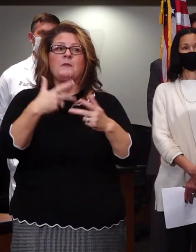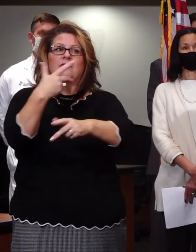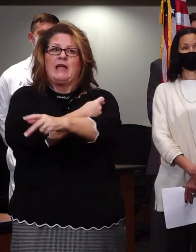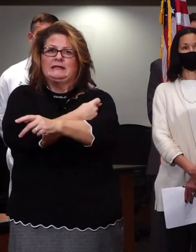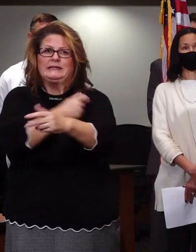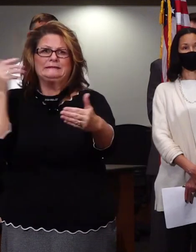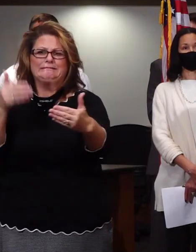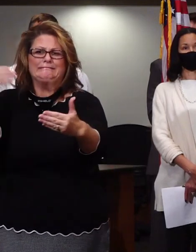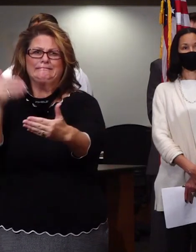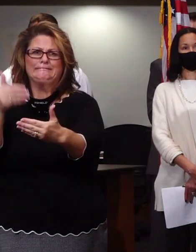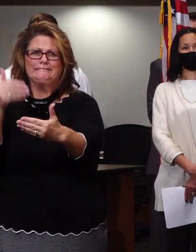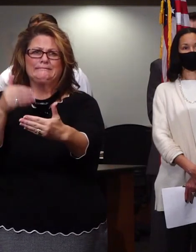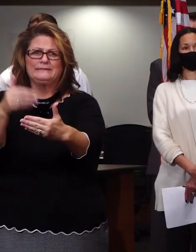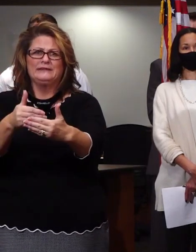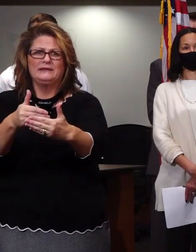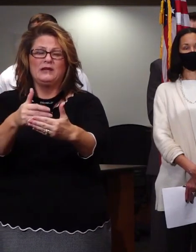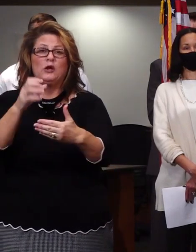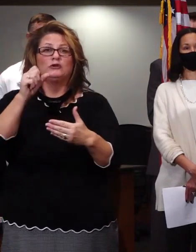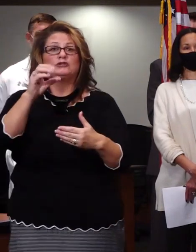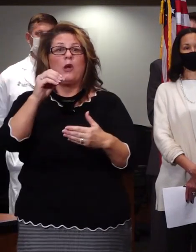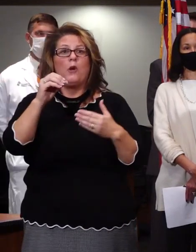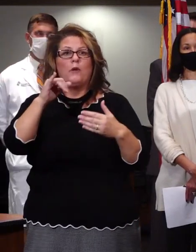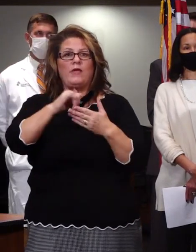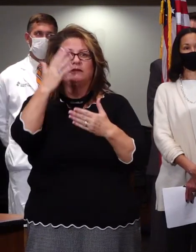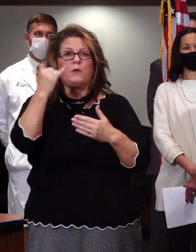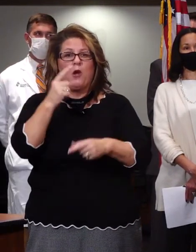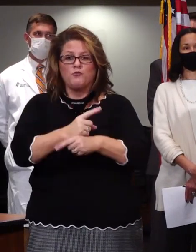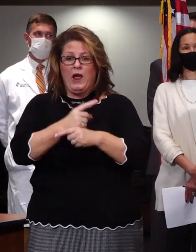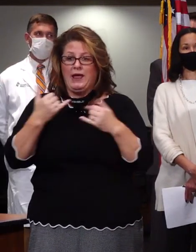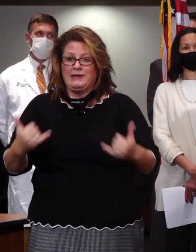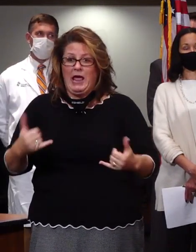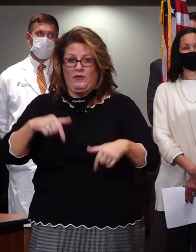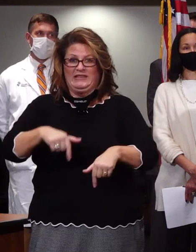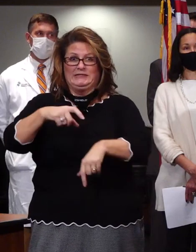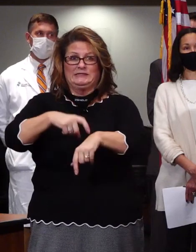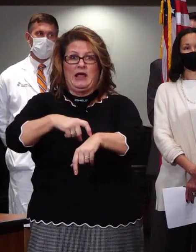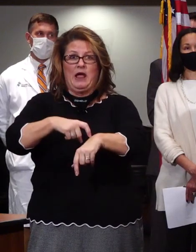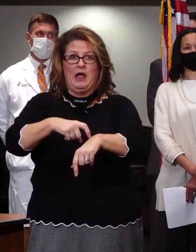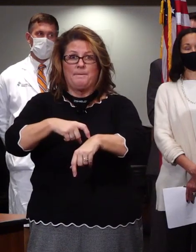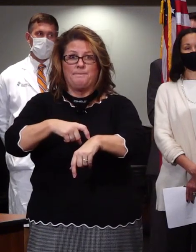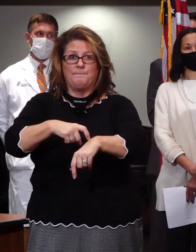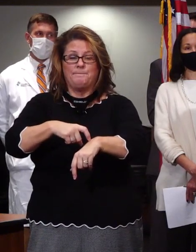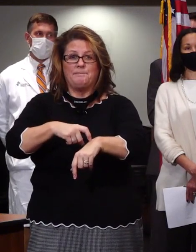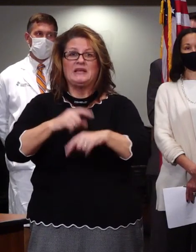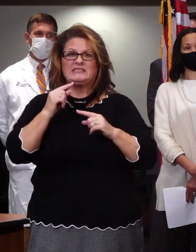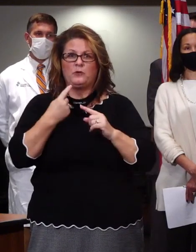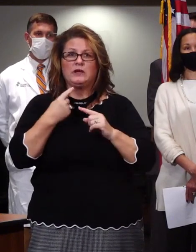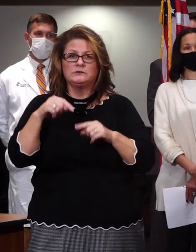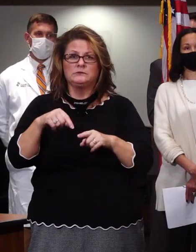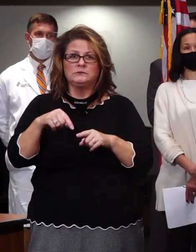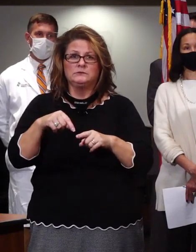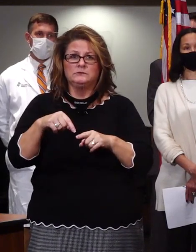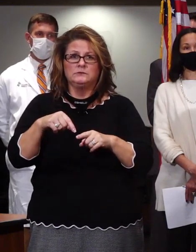vaccine. This is a unique moment. So what we are emphasizing with the people is now is not the time